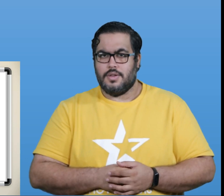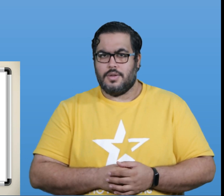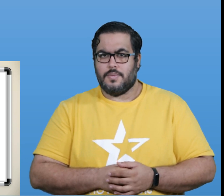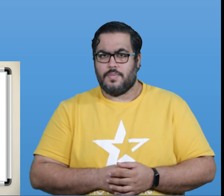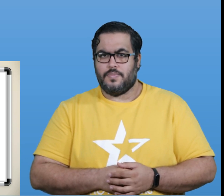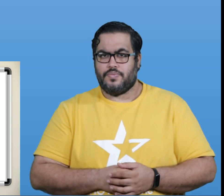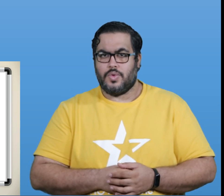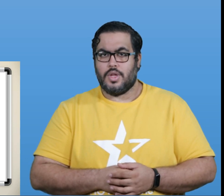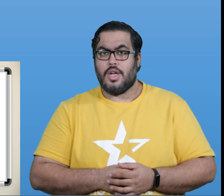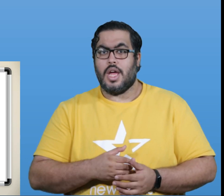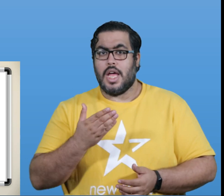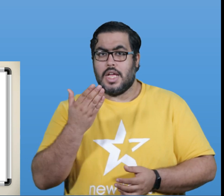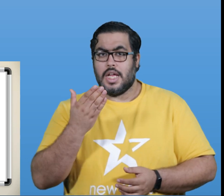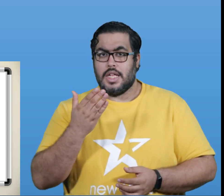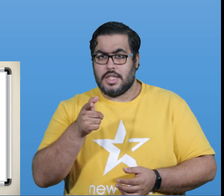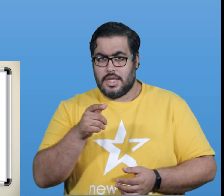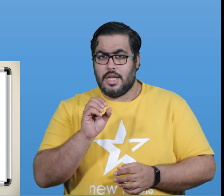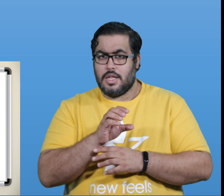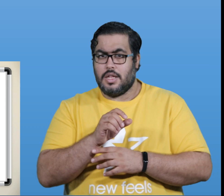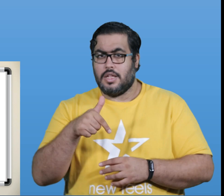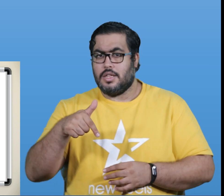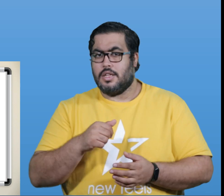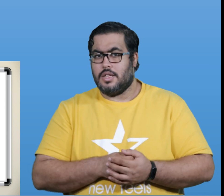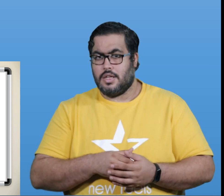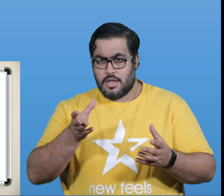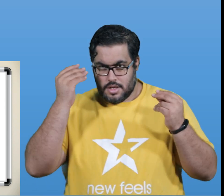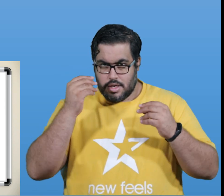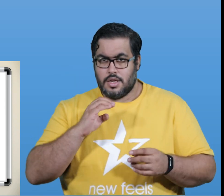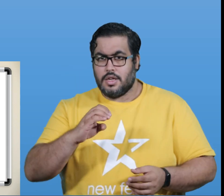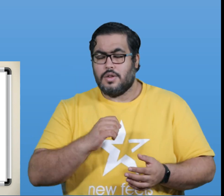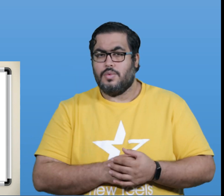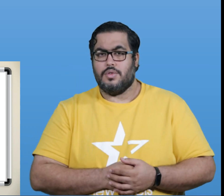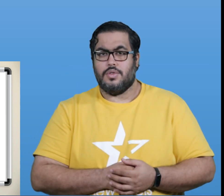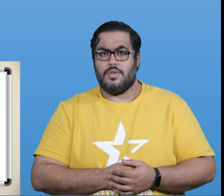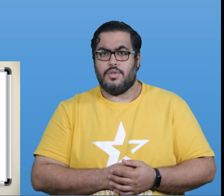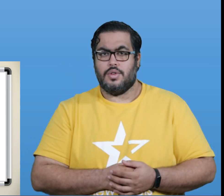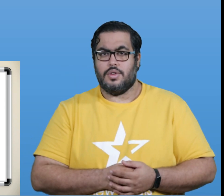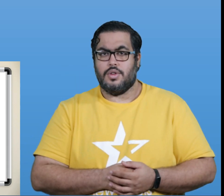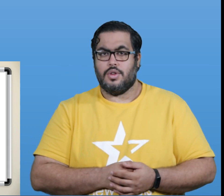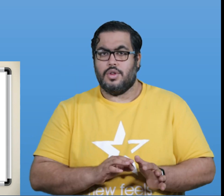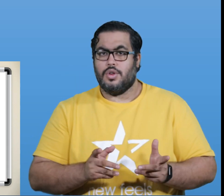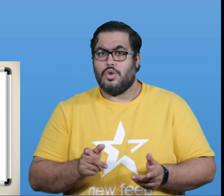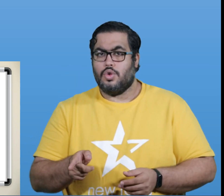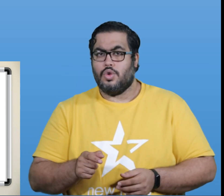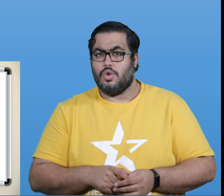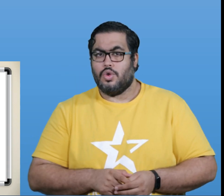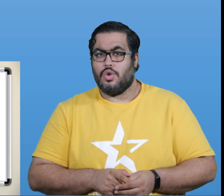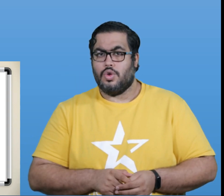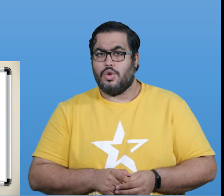to episode number 6 to look back those words, and you should know the answer to this question. So nomad is the traveler from one